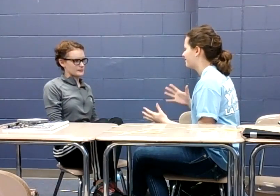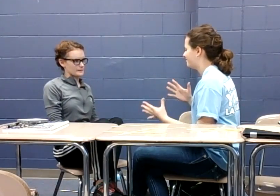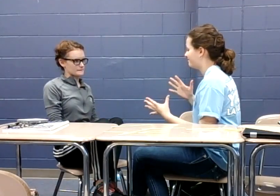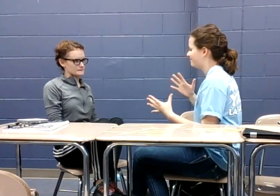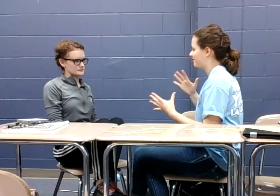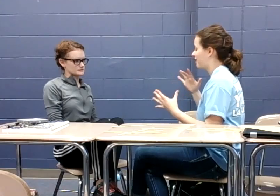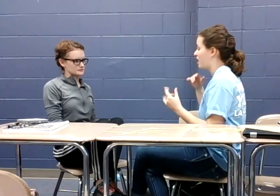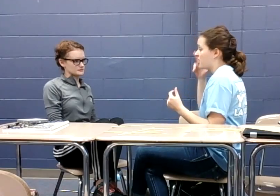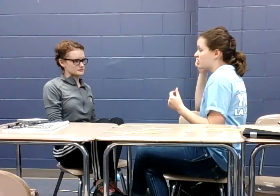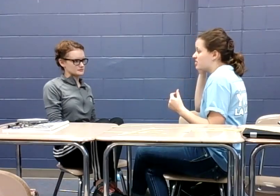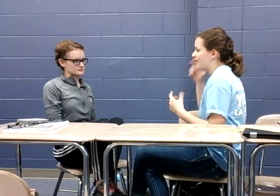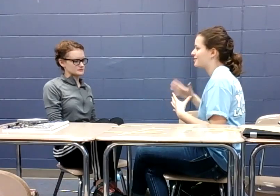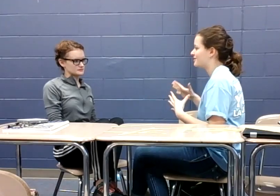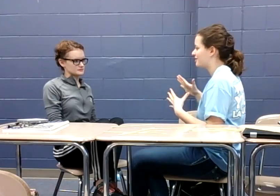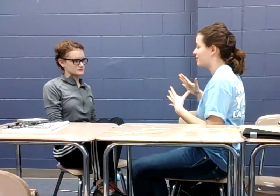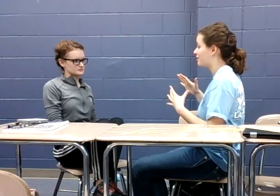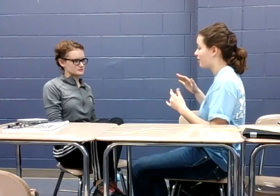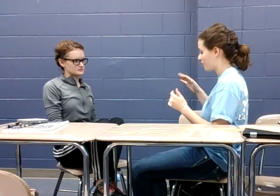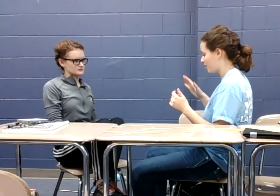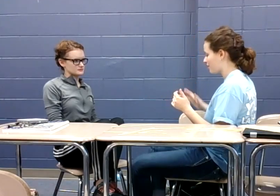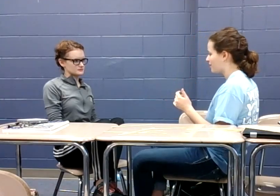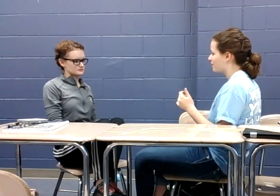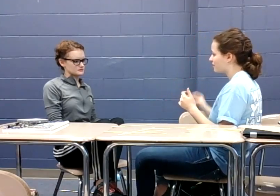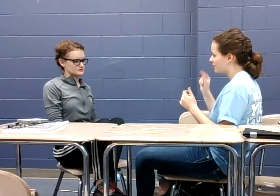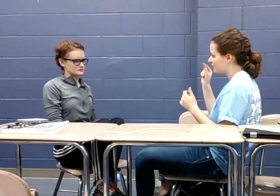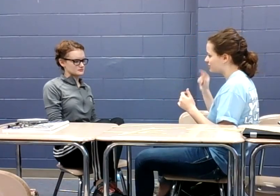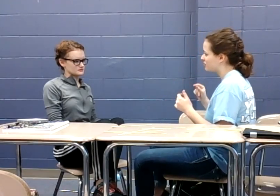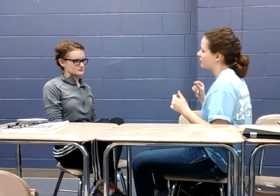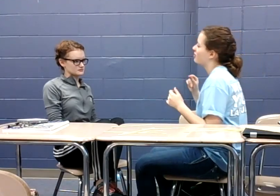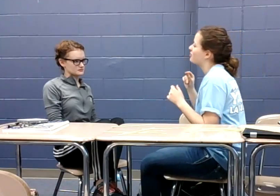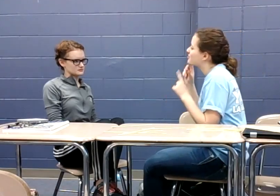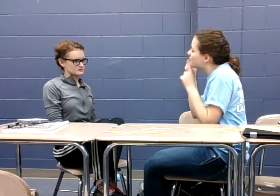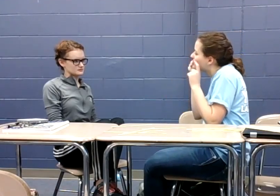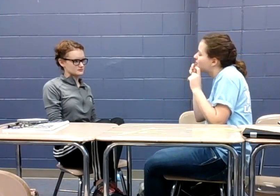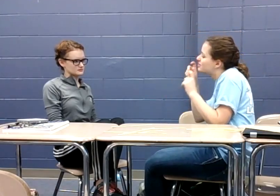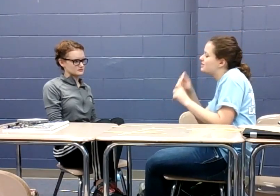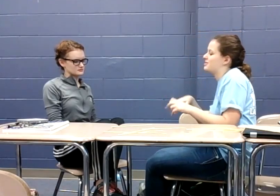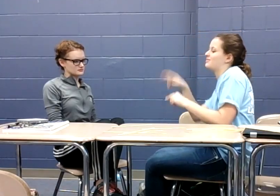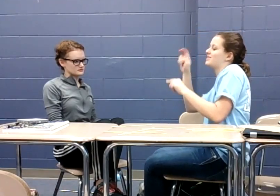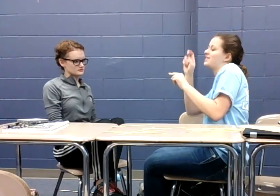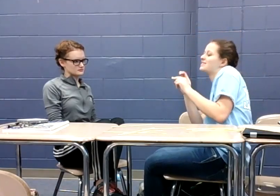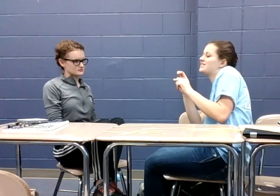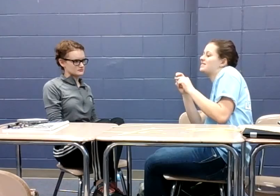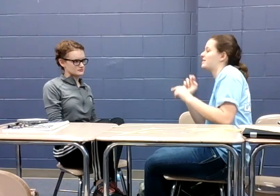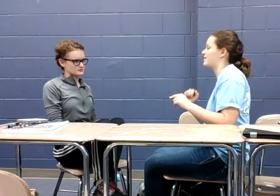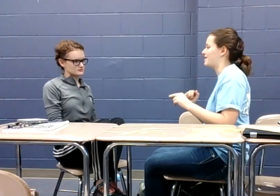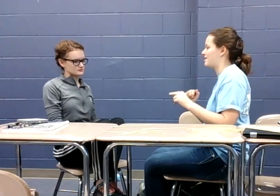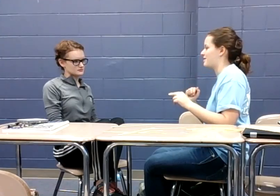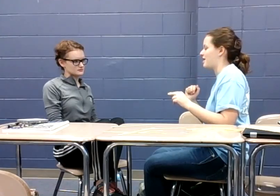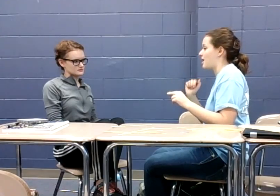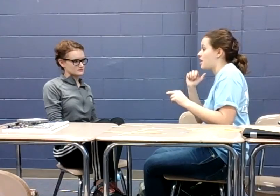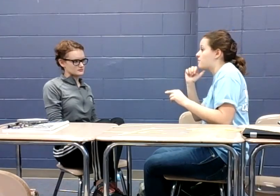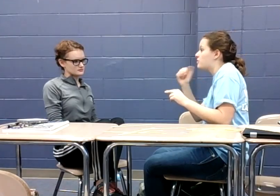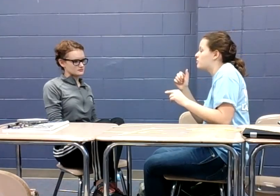stands, one nation, under God, indivisible, with liberty and justice for all. Thank you. The ASVAB, which is the